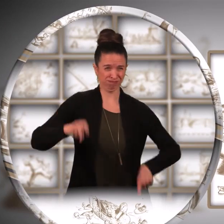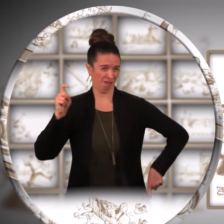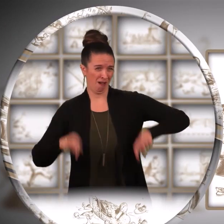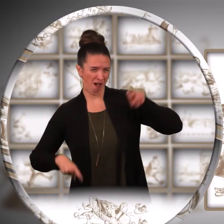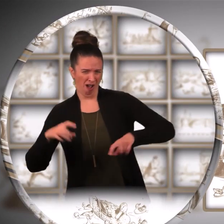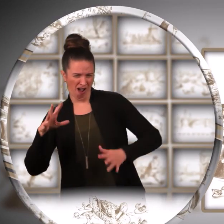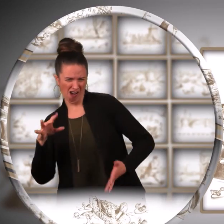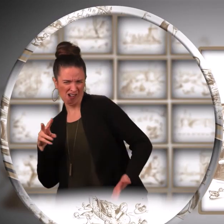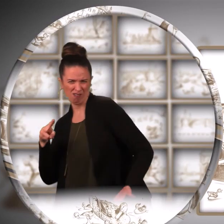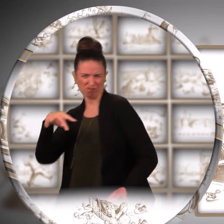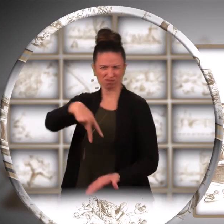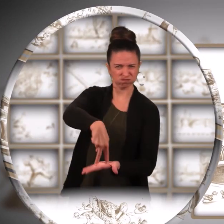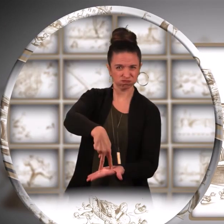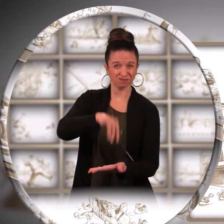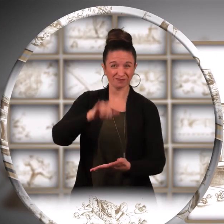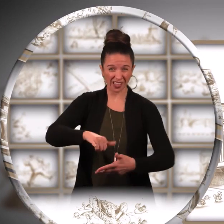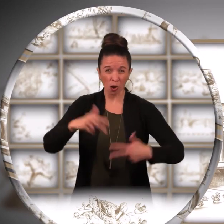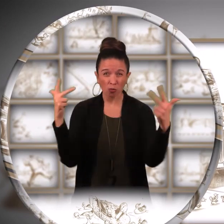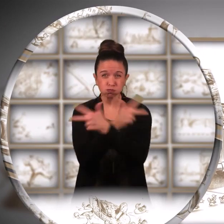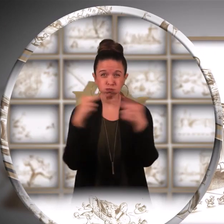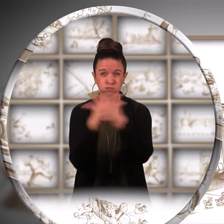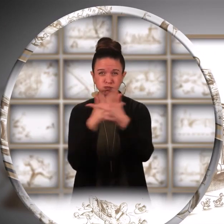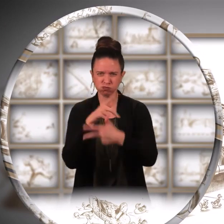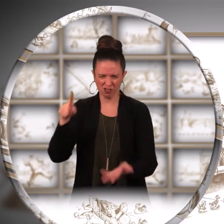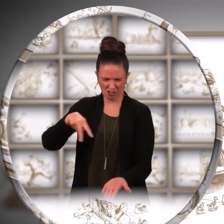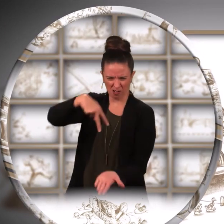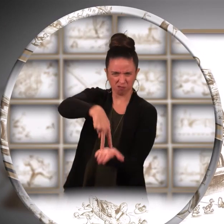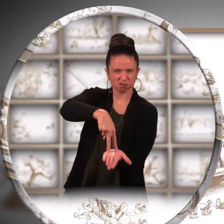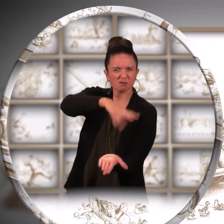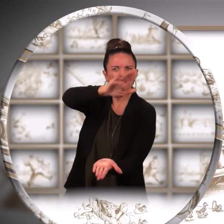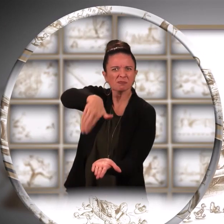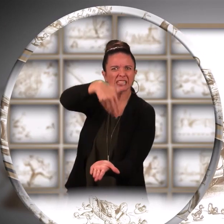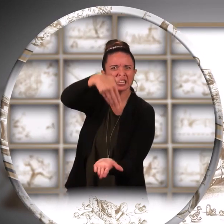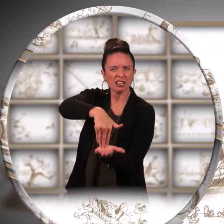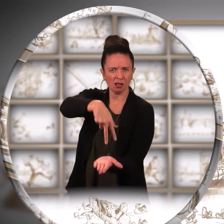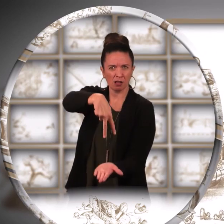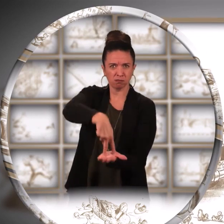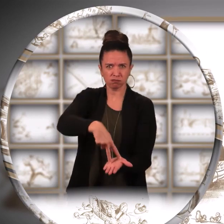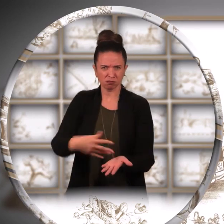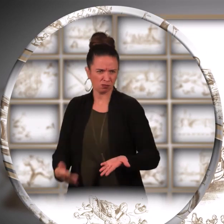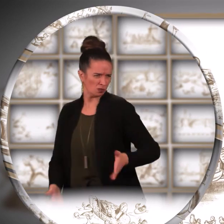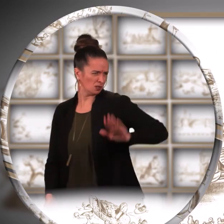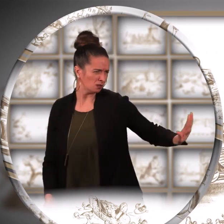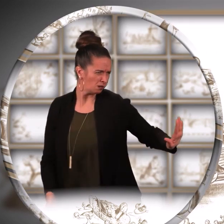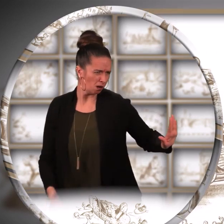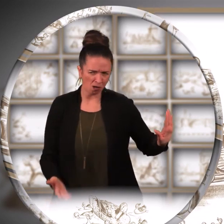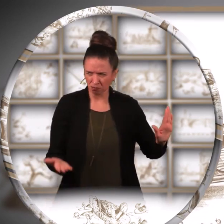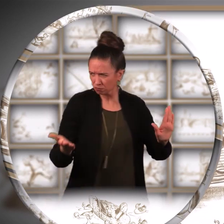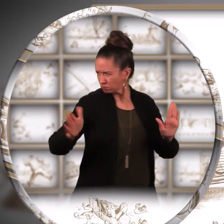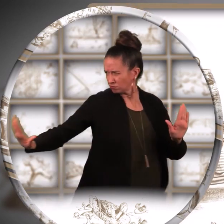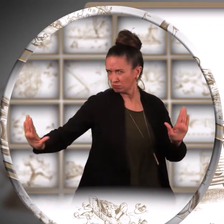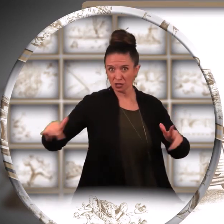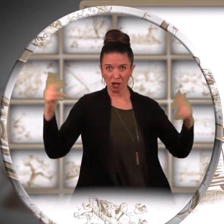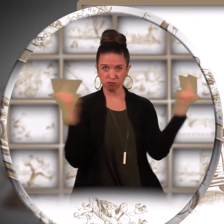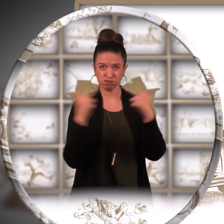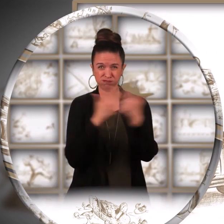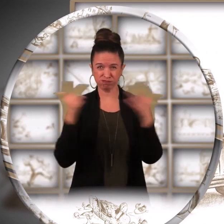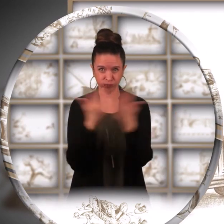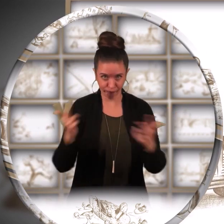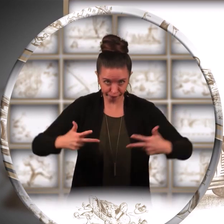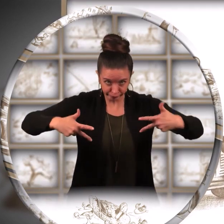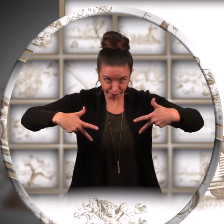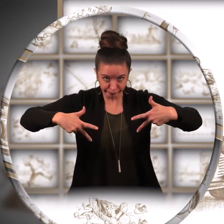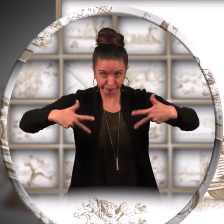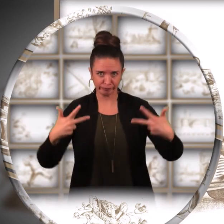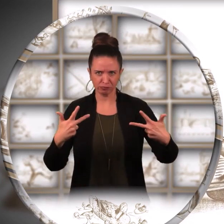He planted himself in the center of the road, raised one hand to stop the traffic, and then beckoned with the